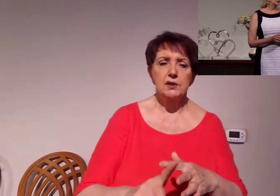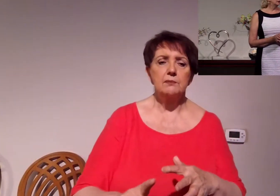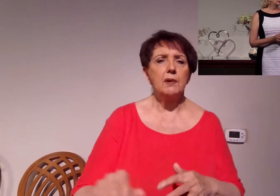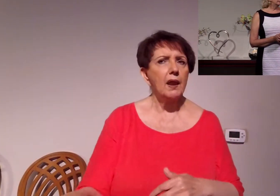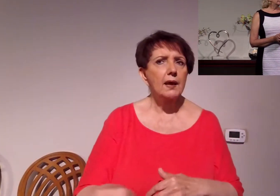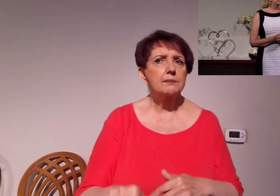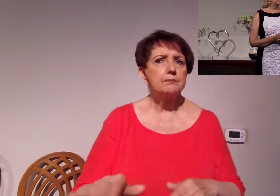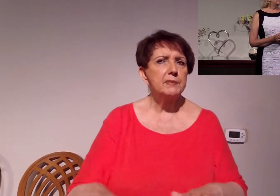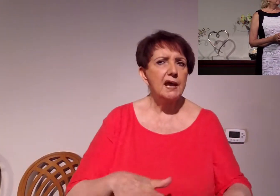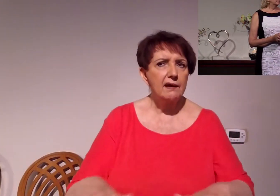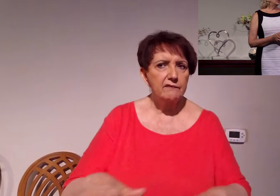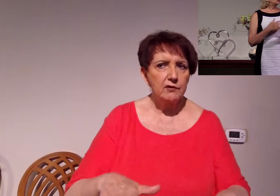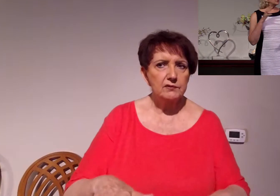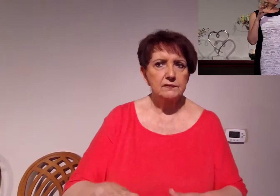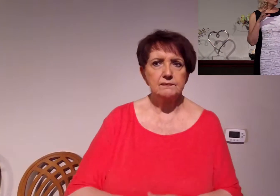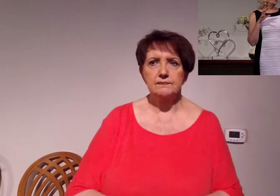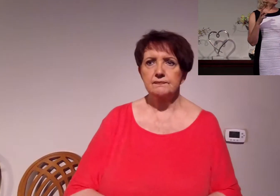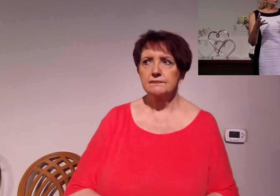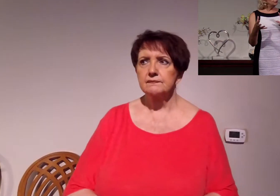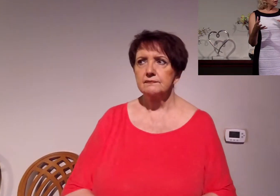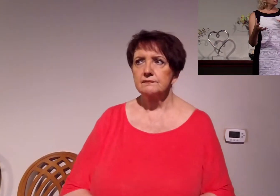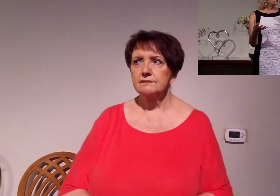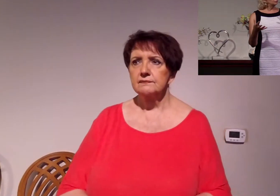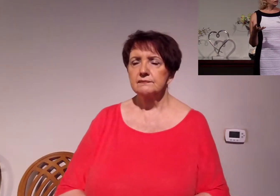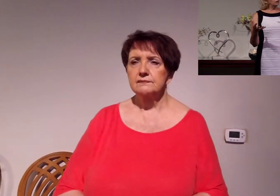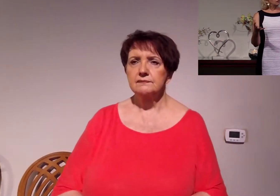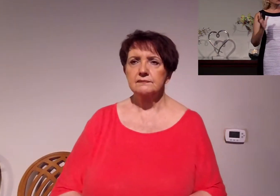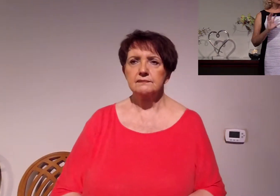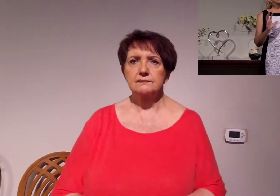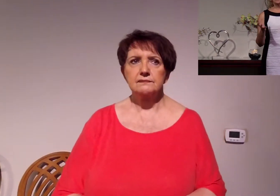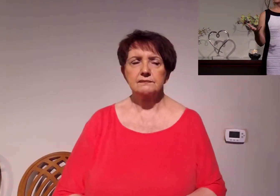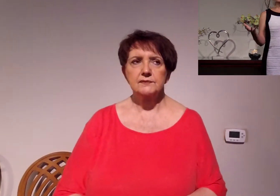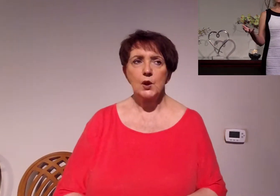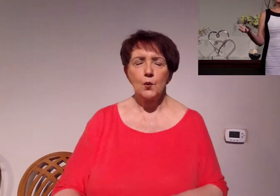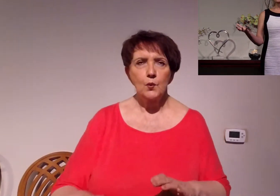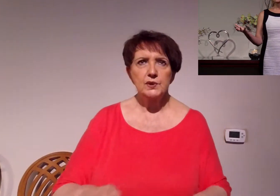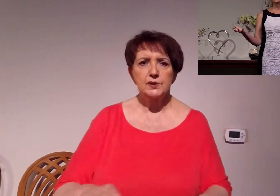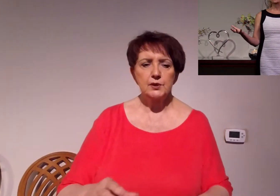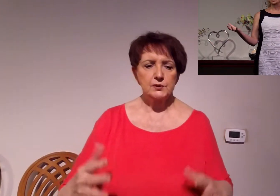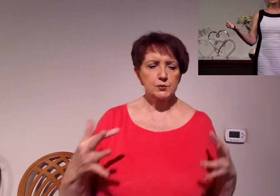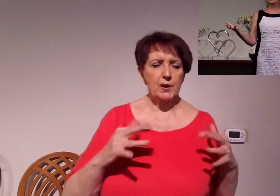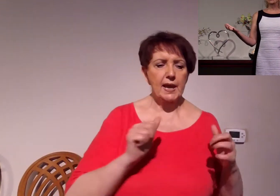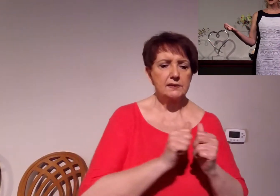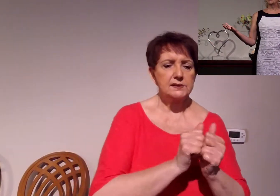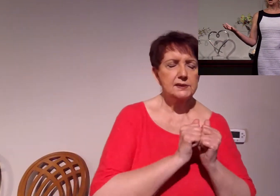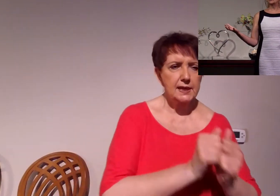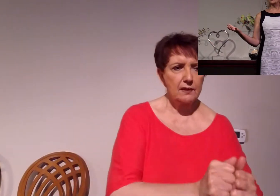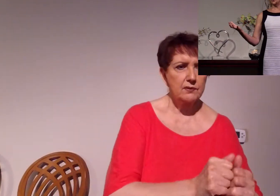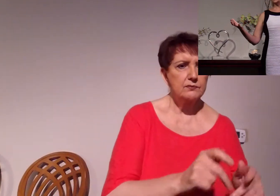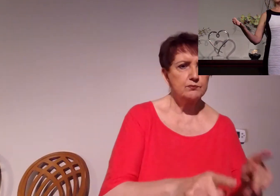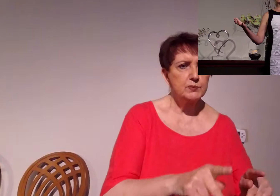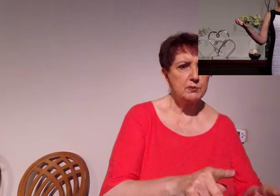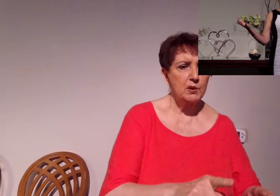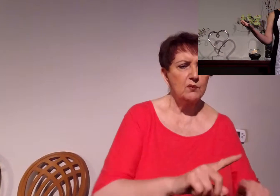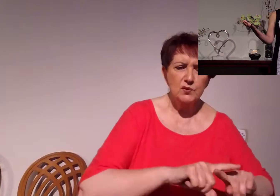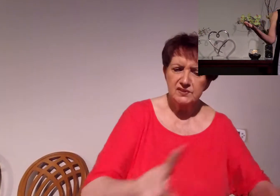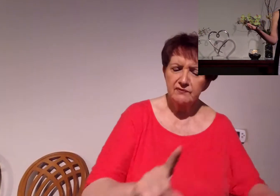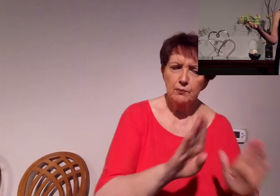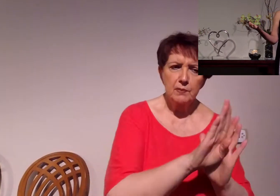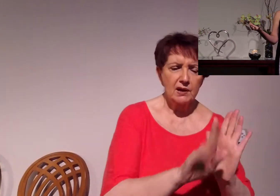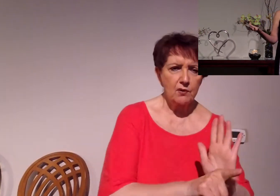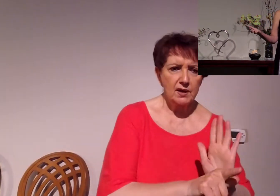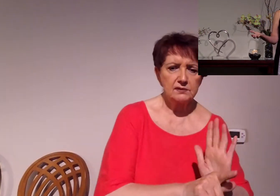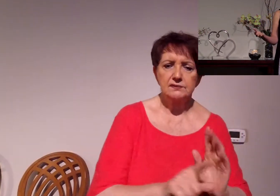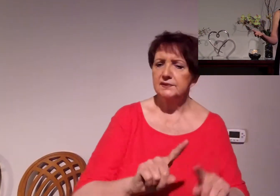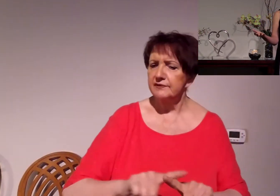behaviors. And do you see what we do then is we get together with people who have very different backgrounds, very different experiences,